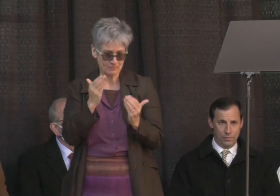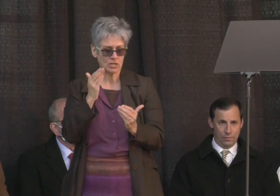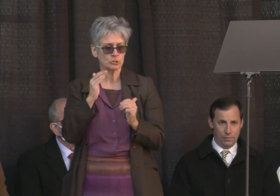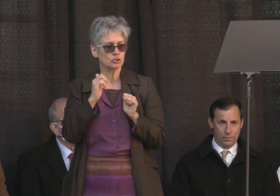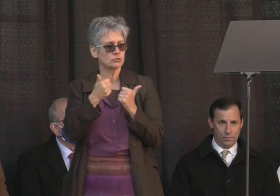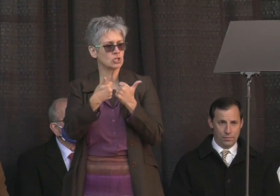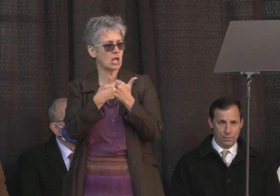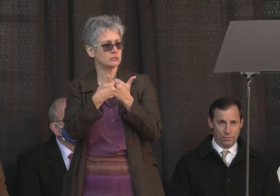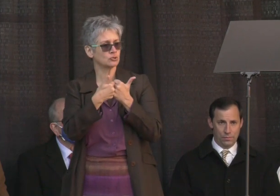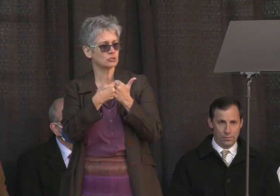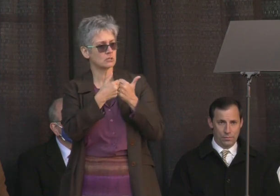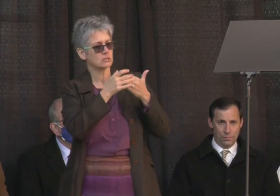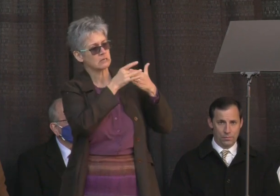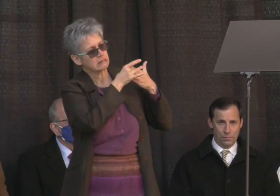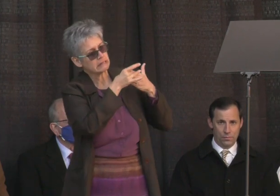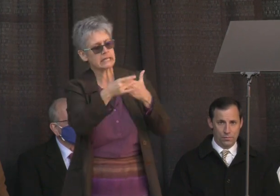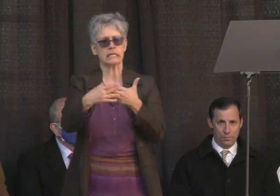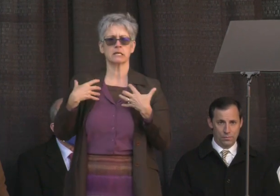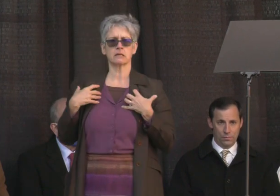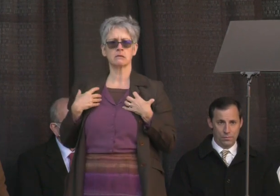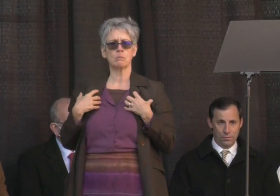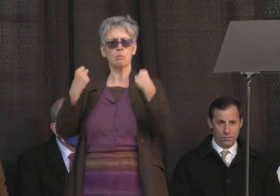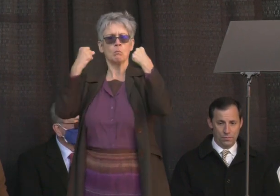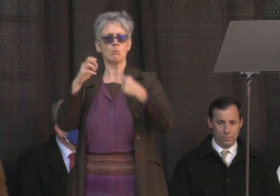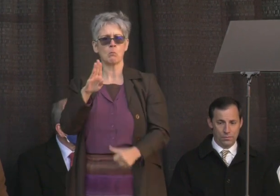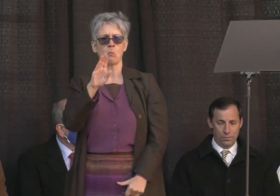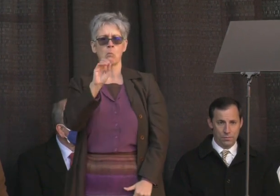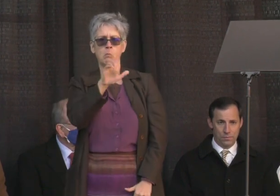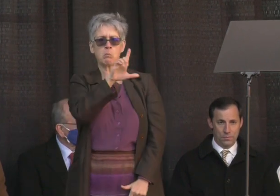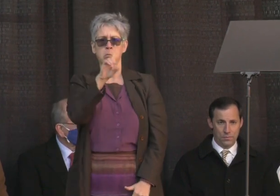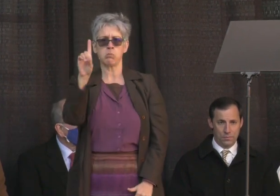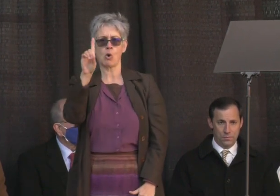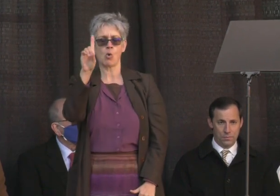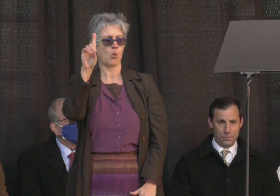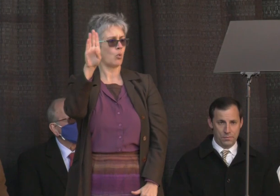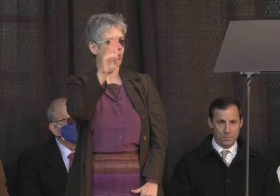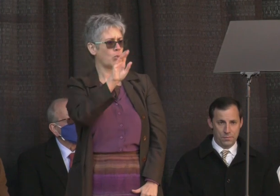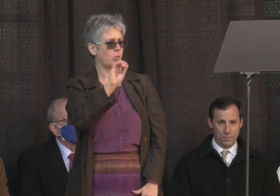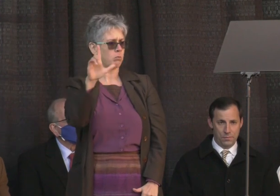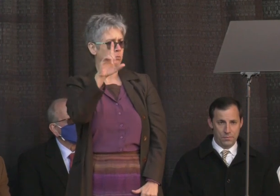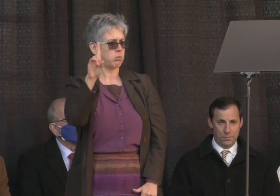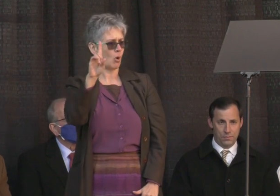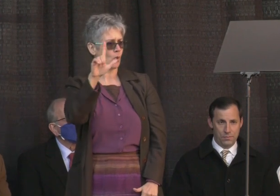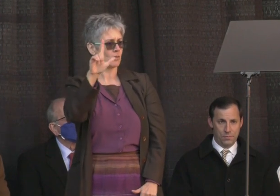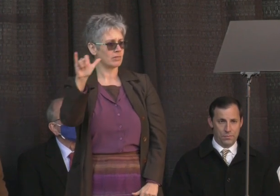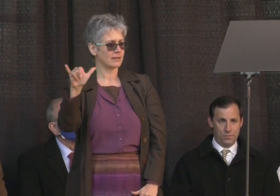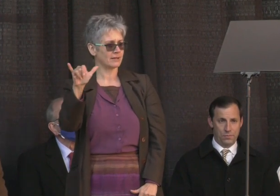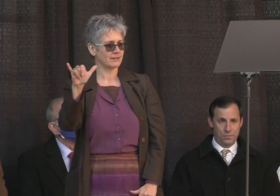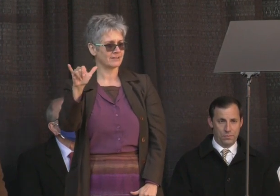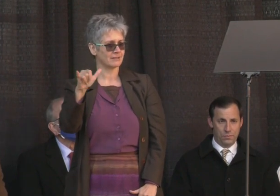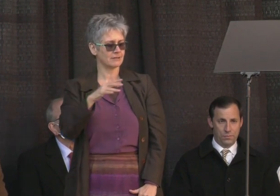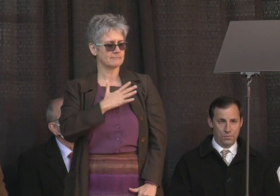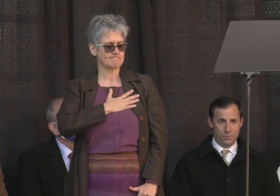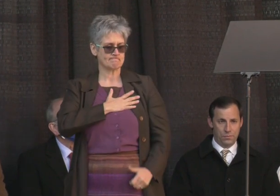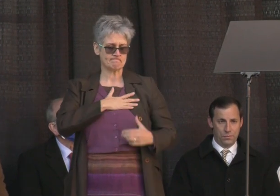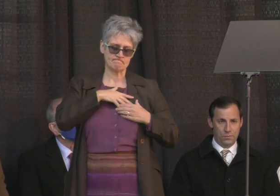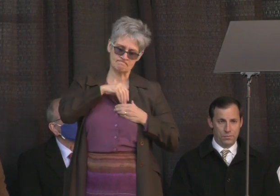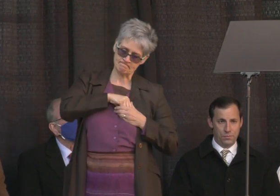lead boldly. And I took that to heart, and what I also know is that is exactly what you